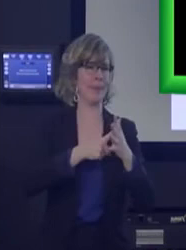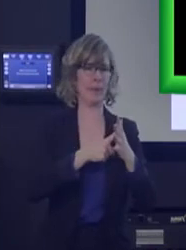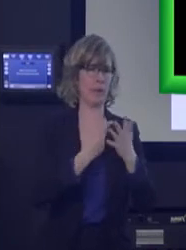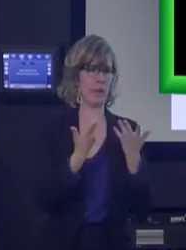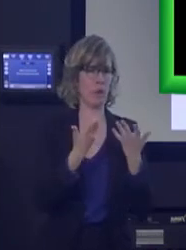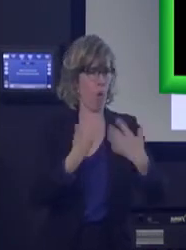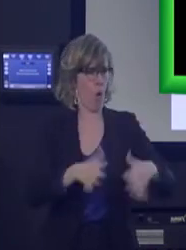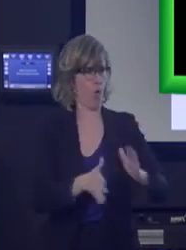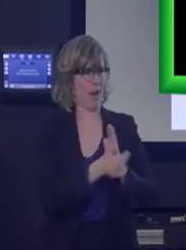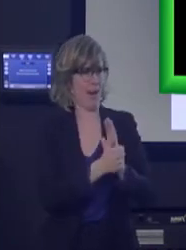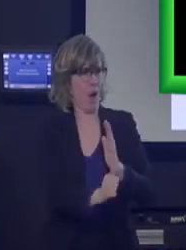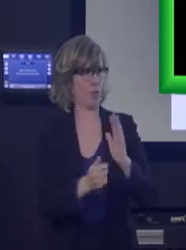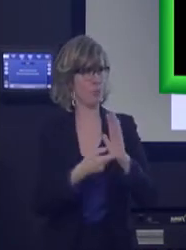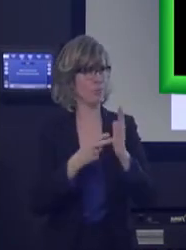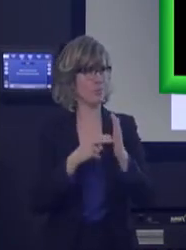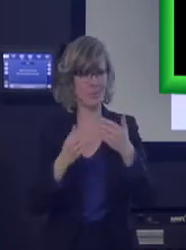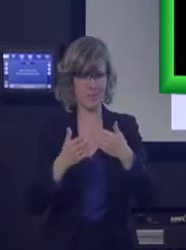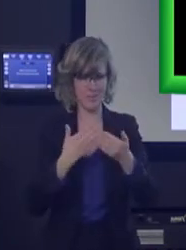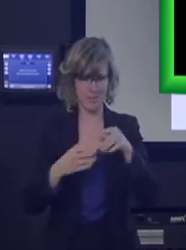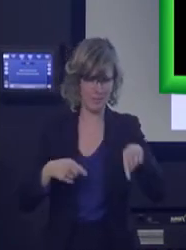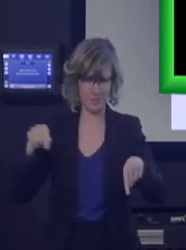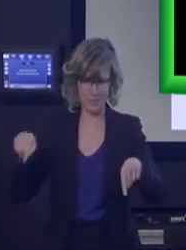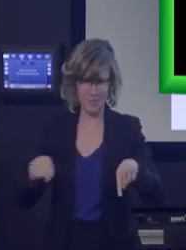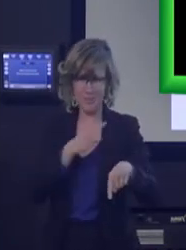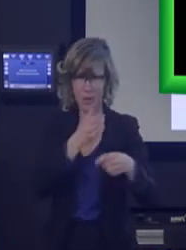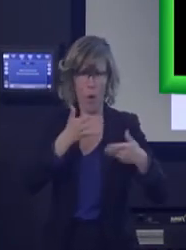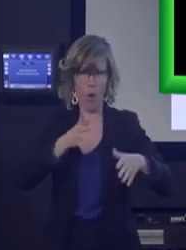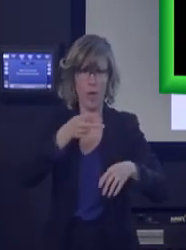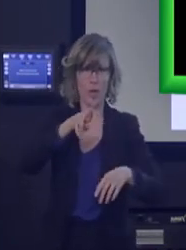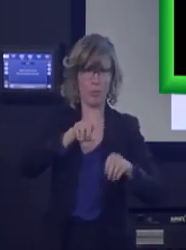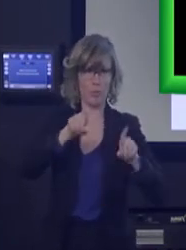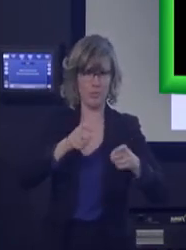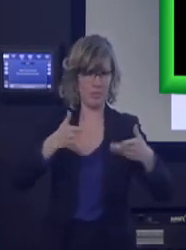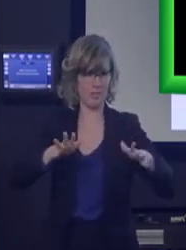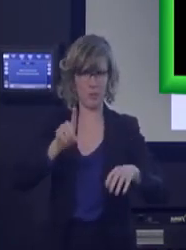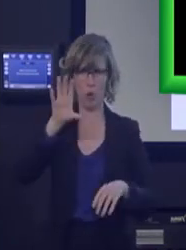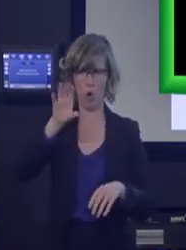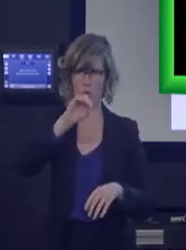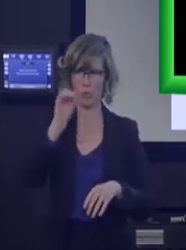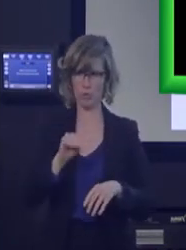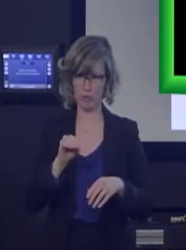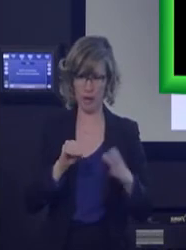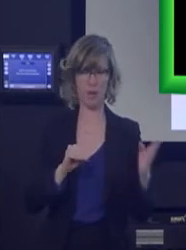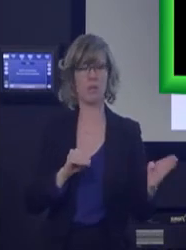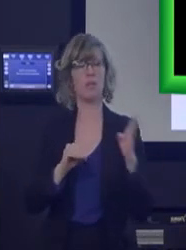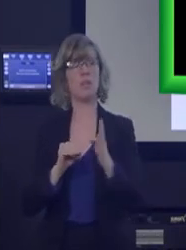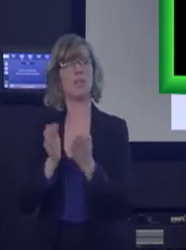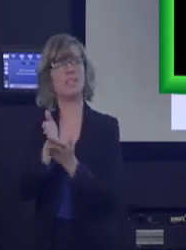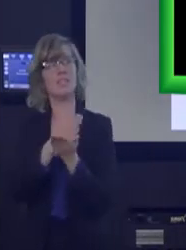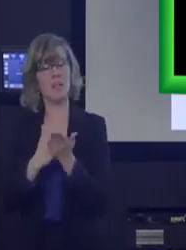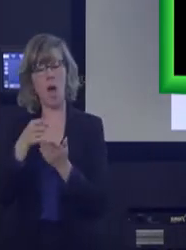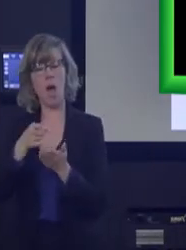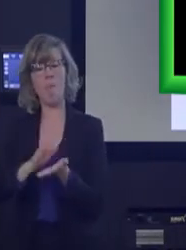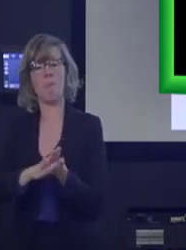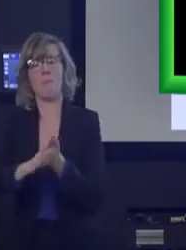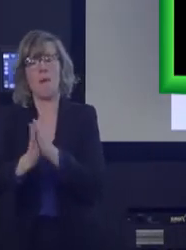any because they already were 100%. We have students who became masters under direct instruction.